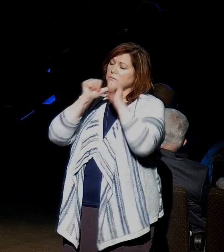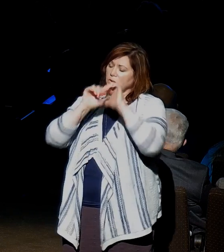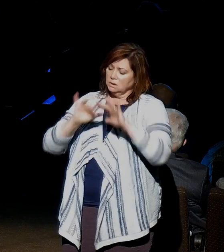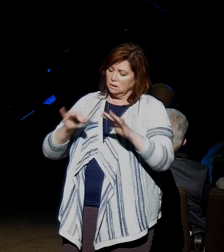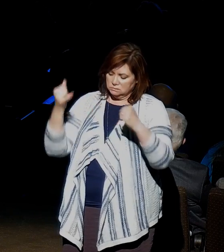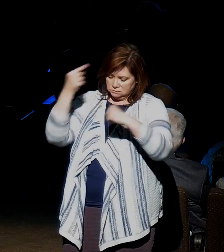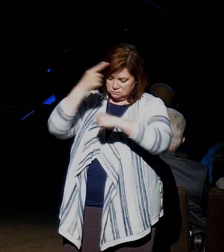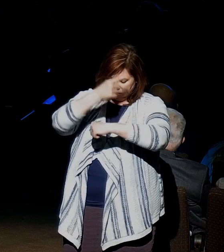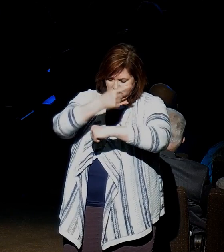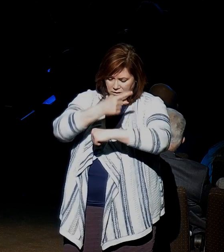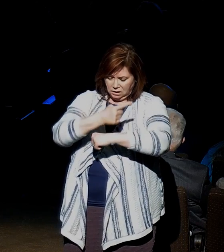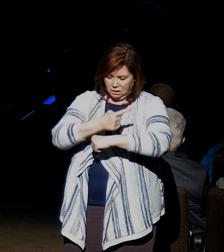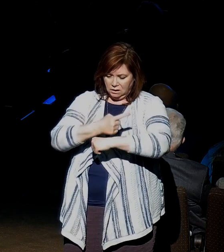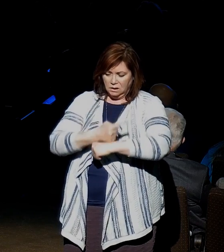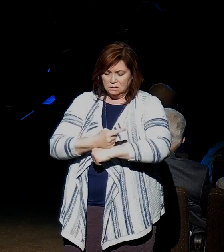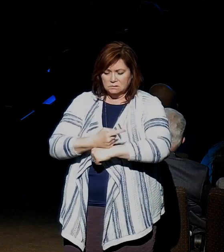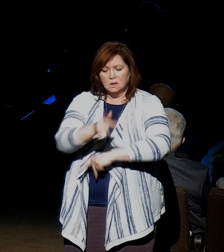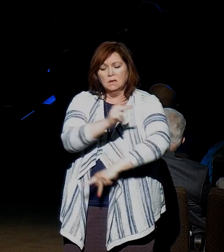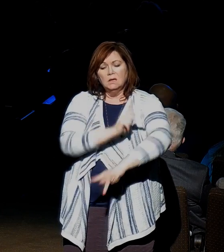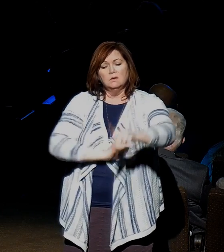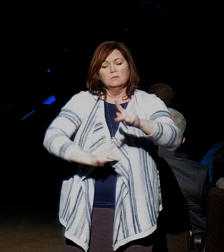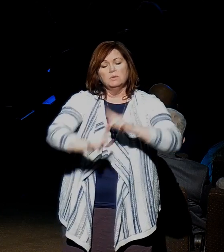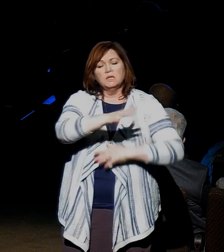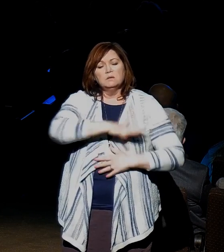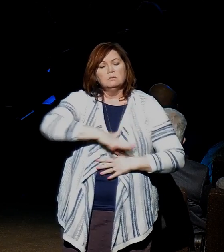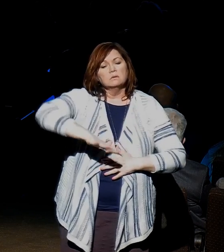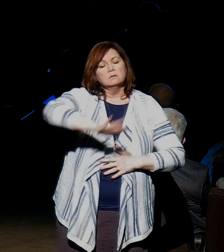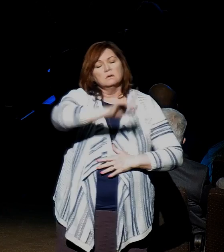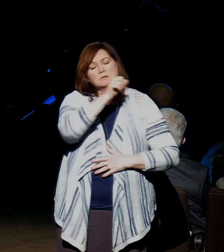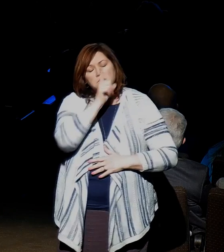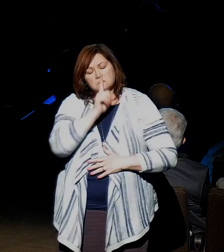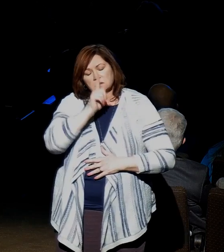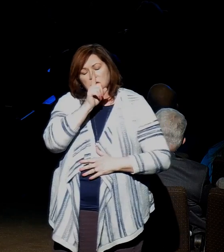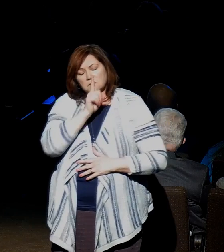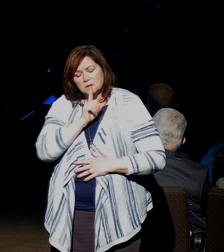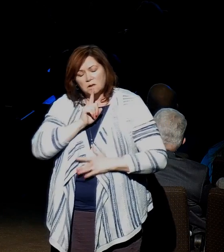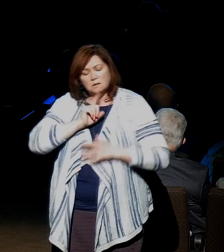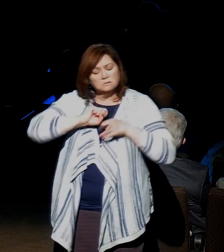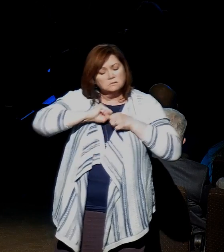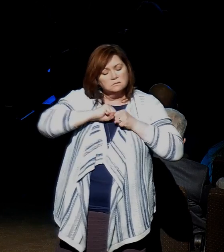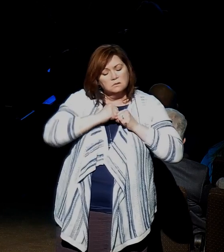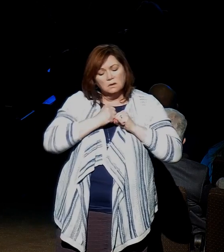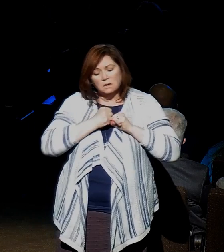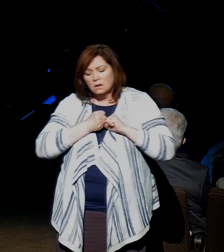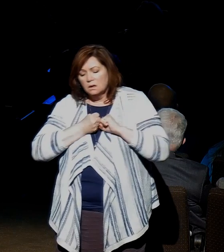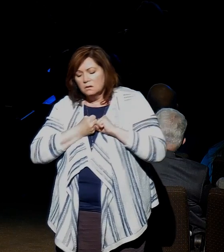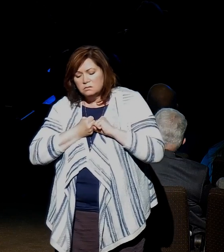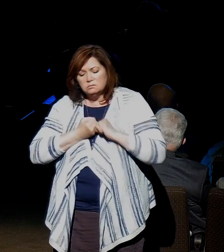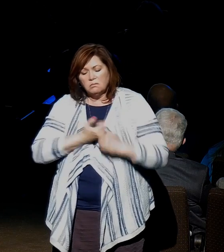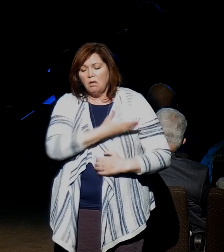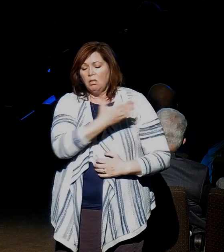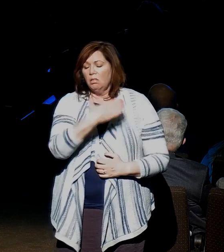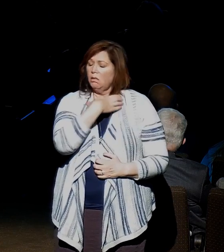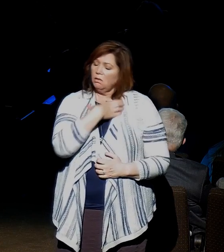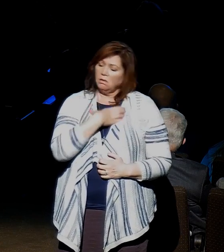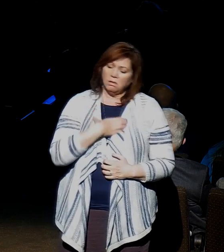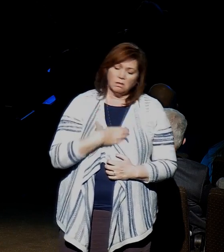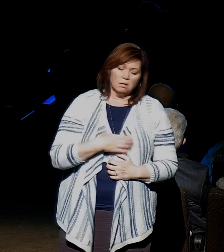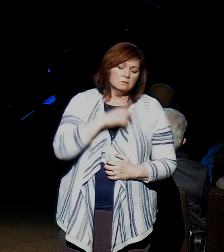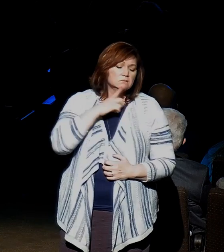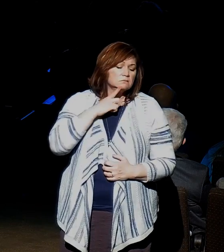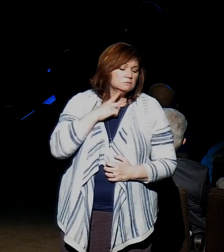the hurt, those who hunger, those who thirst, for a world that has to hear